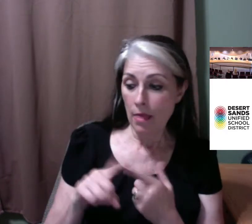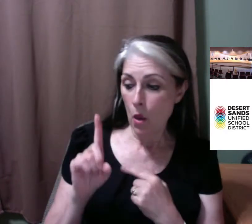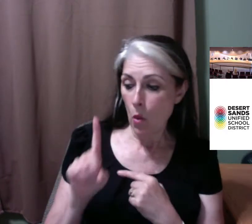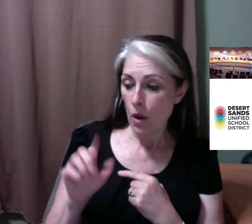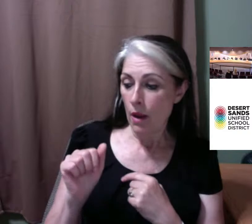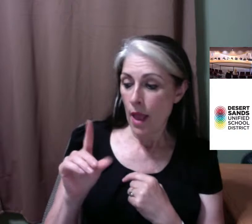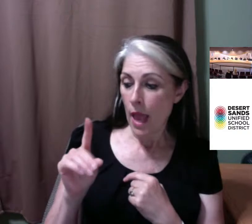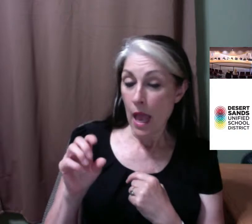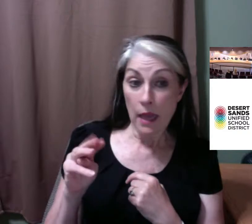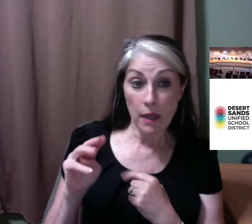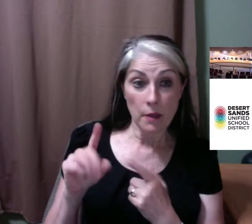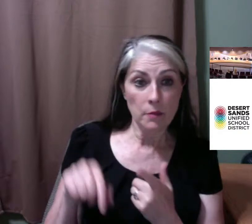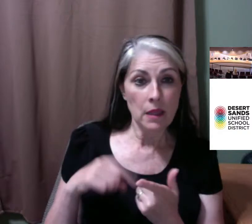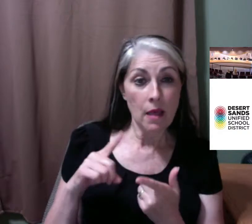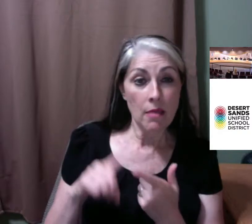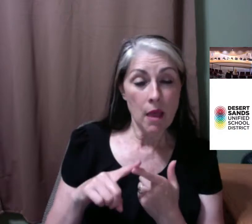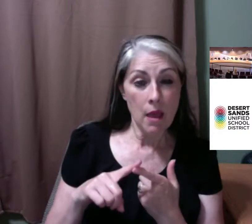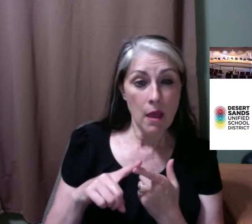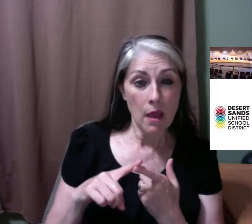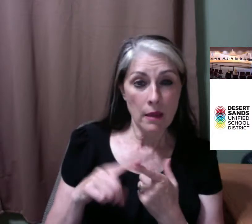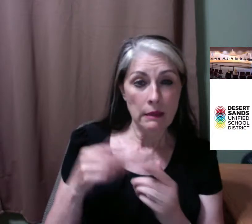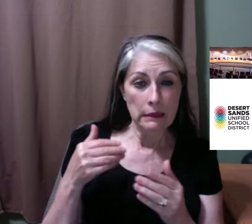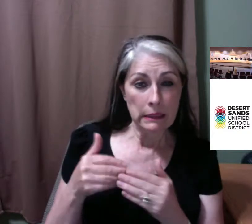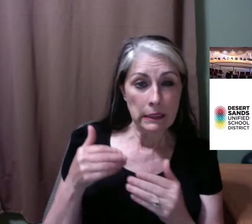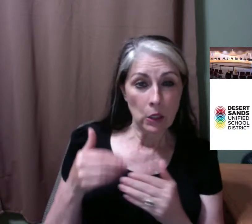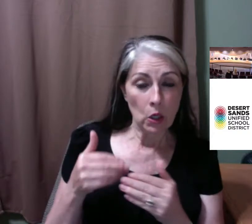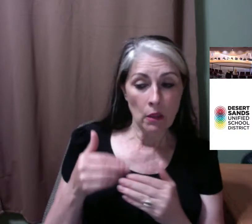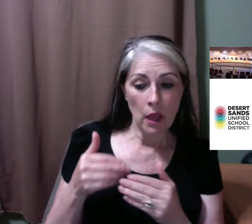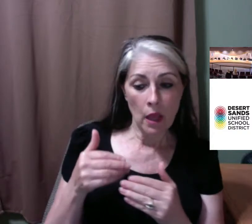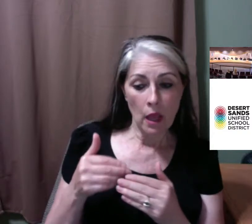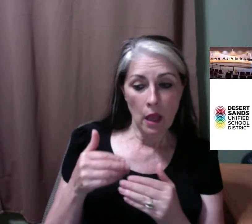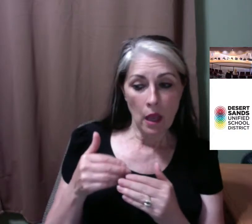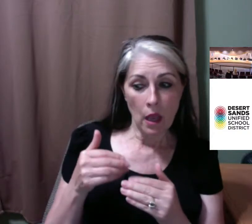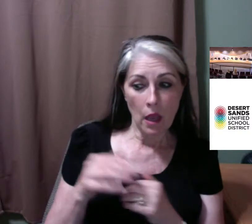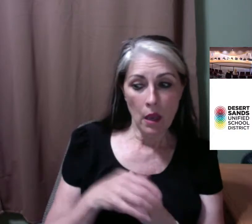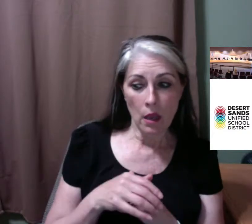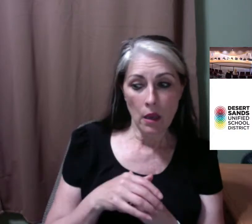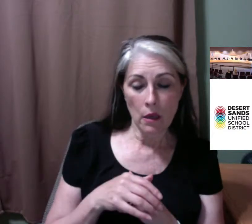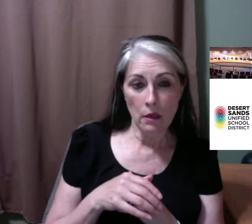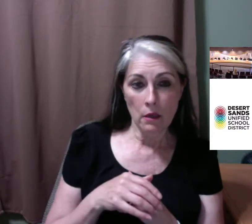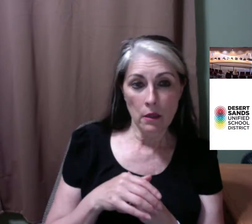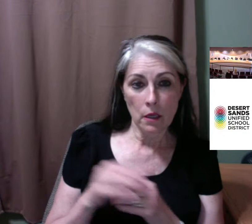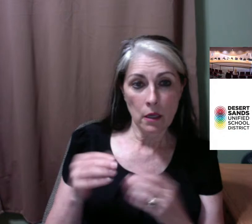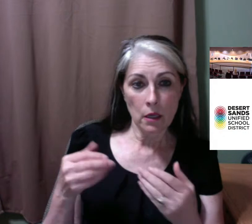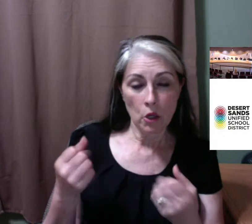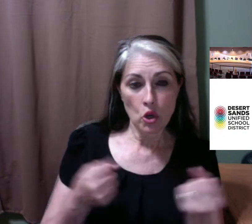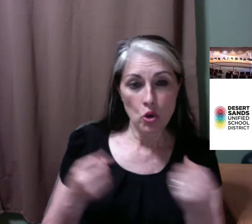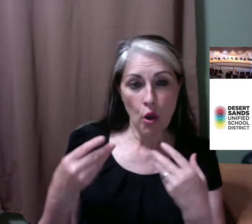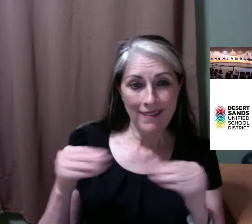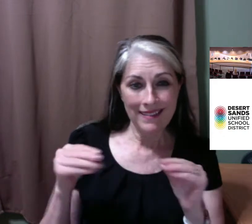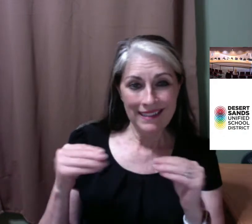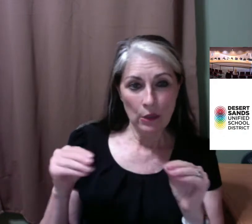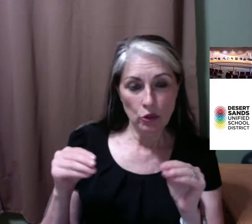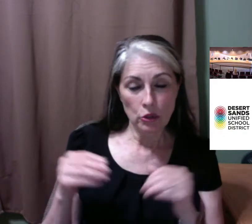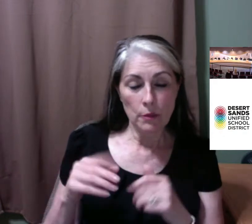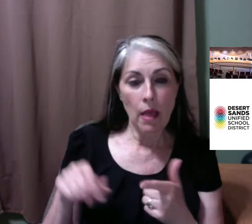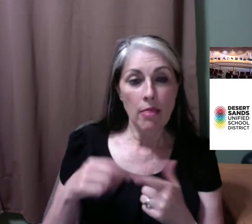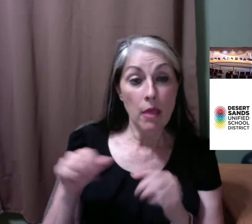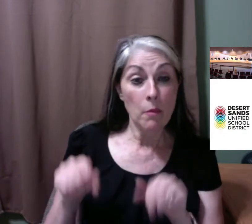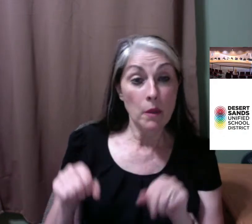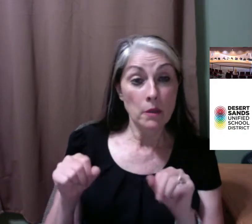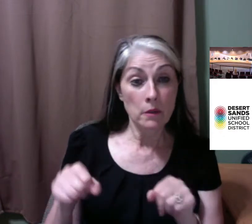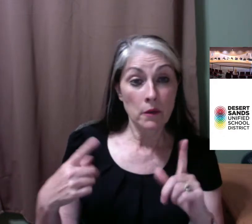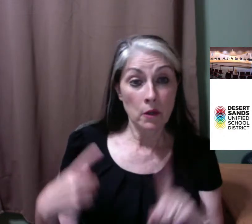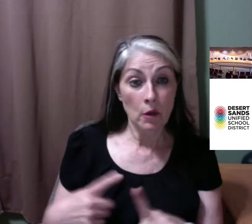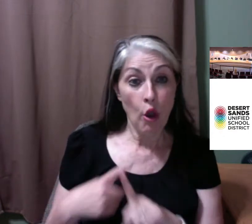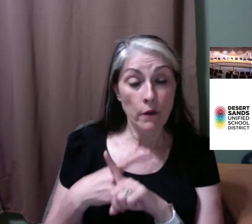Adams, right near the dealership, and then a potential, very